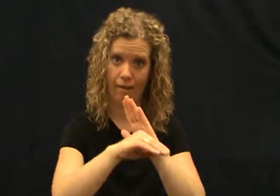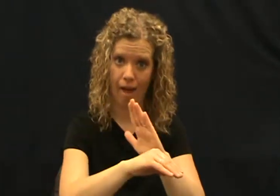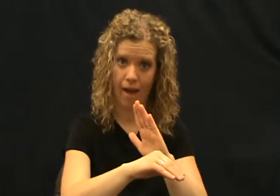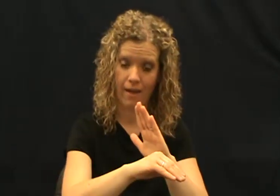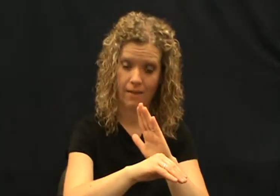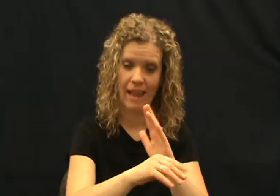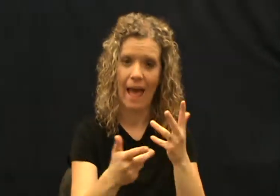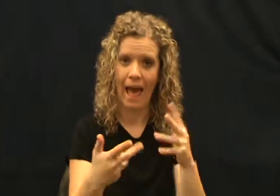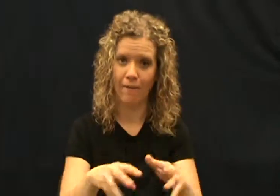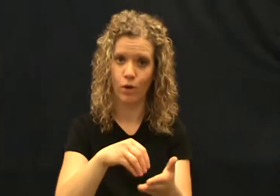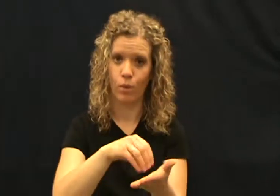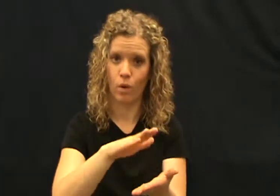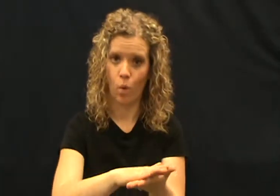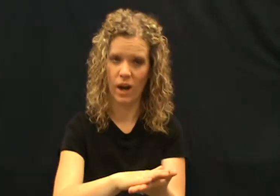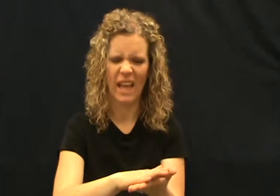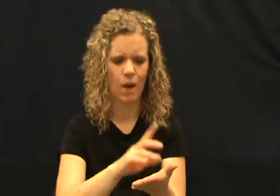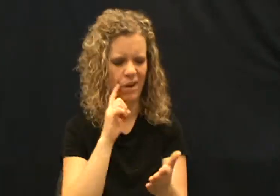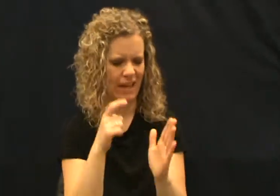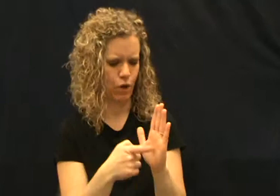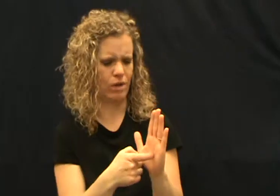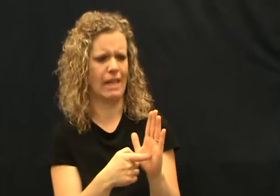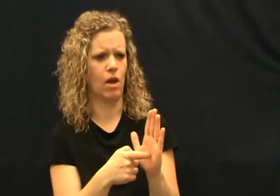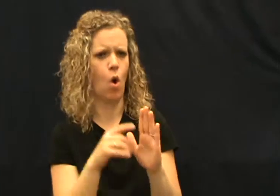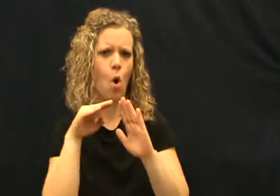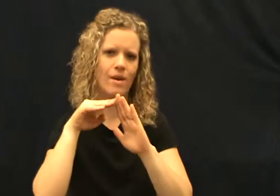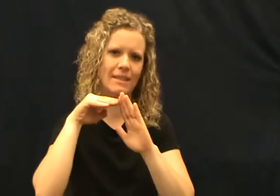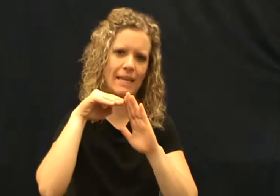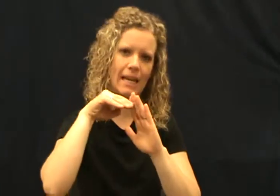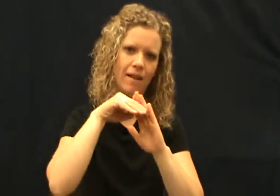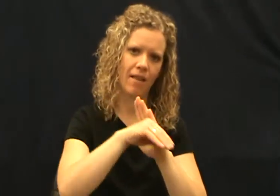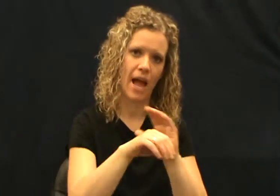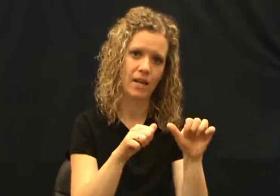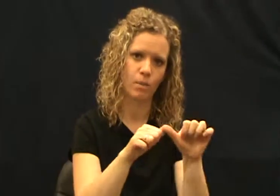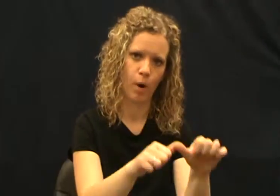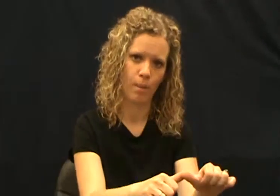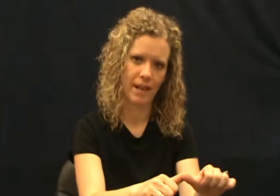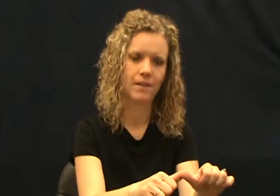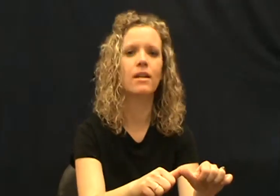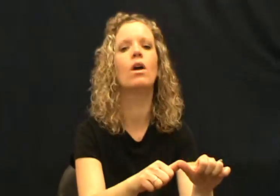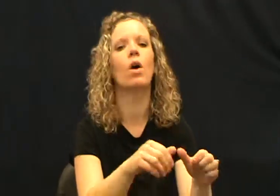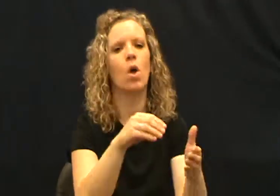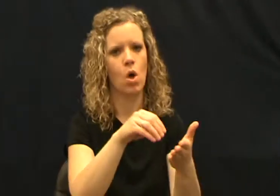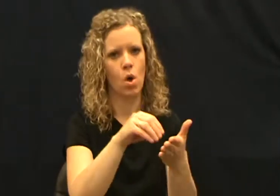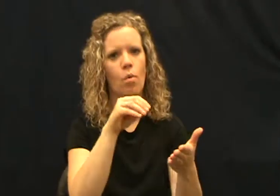that decline looks fairly permanent, we are going to record that decline in value.